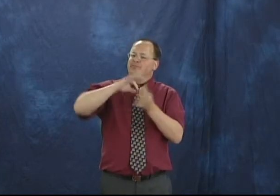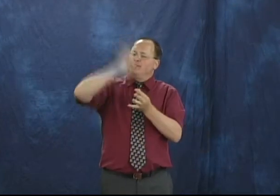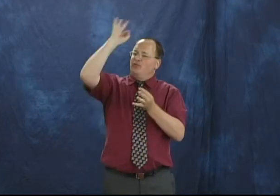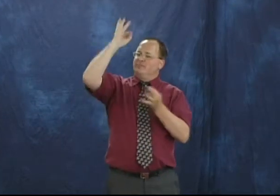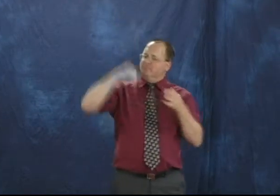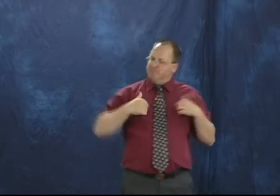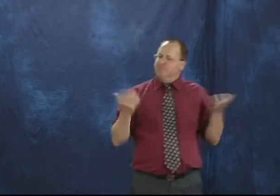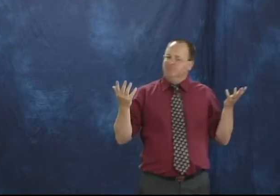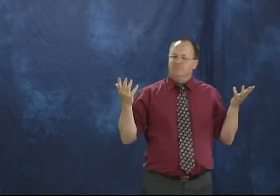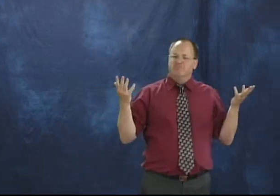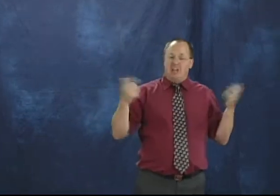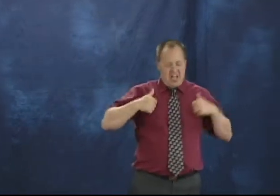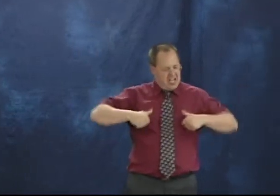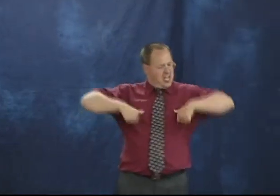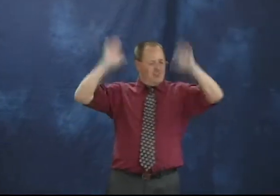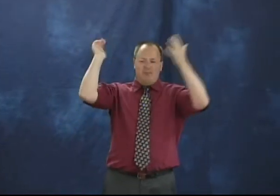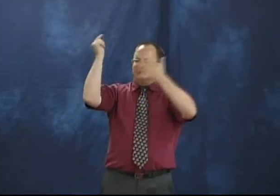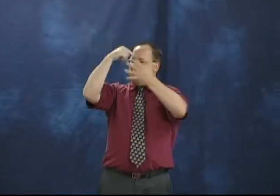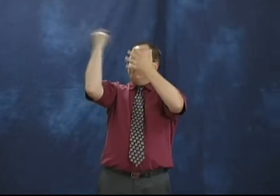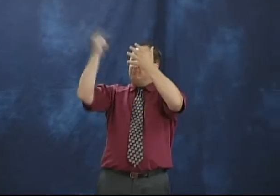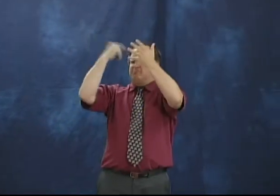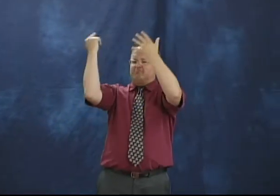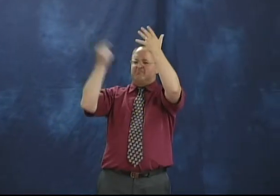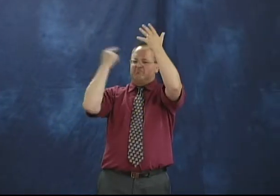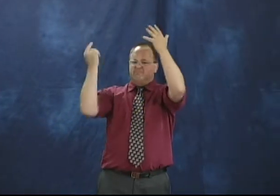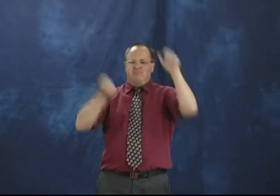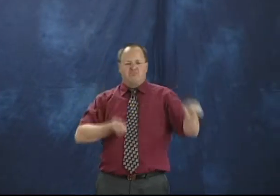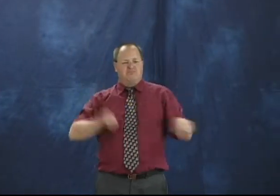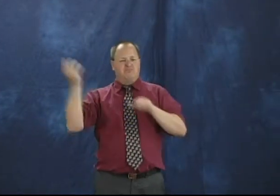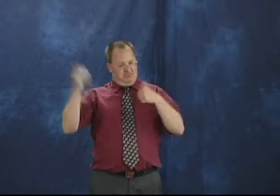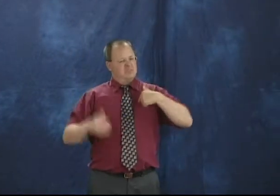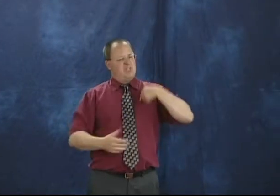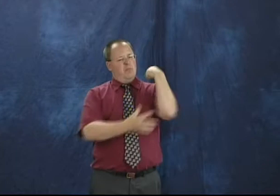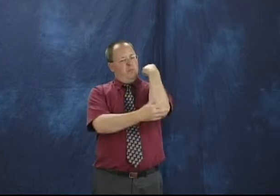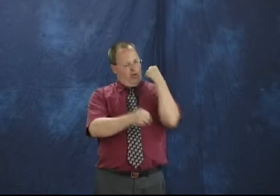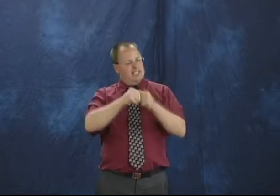It doesn't mean renouncing all your possessions to live in a monastery.